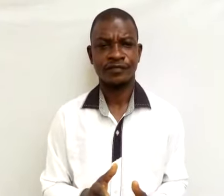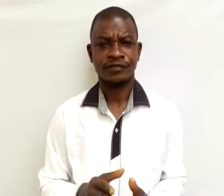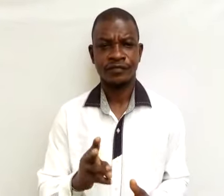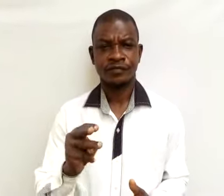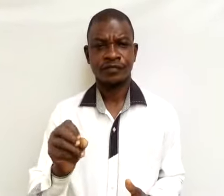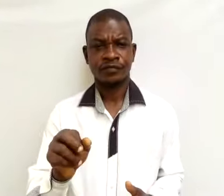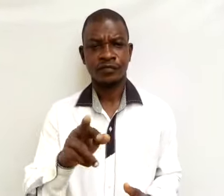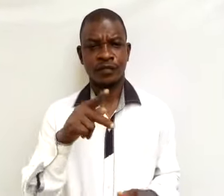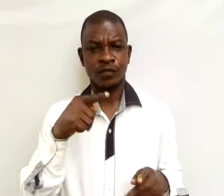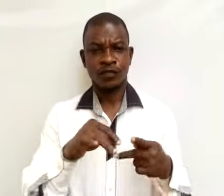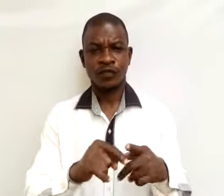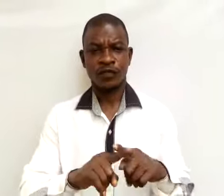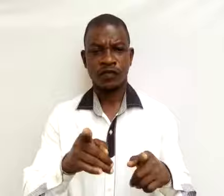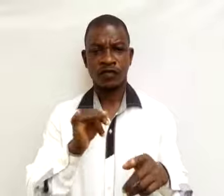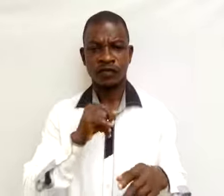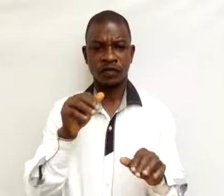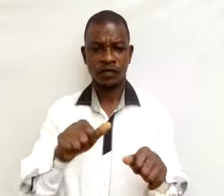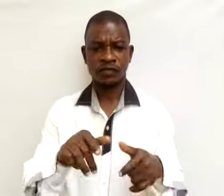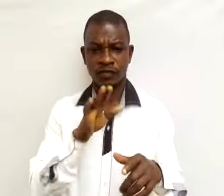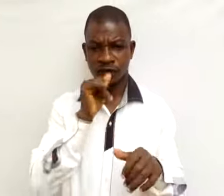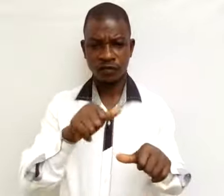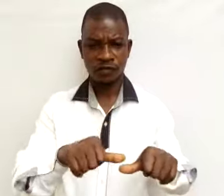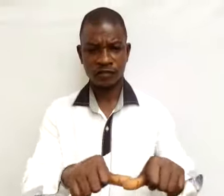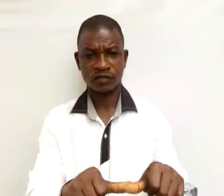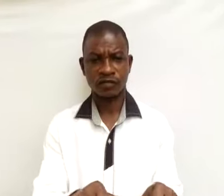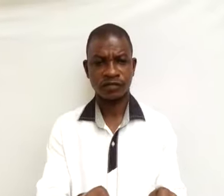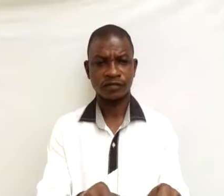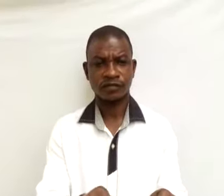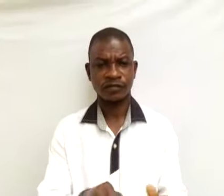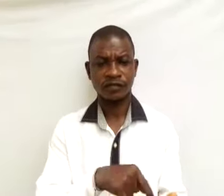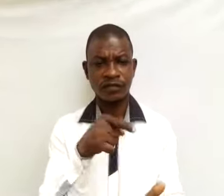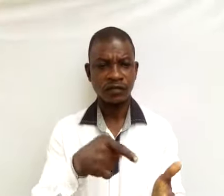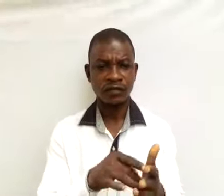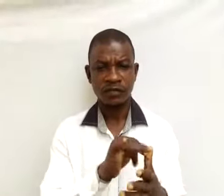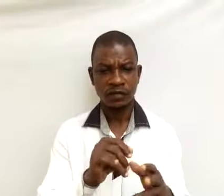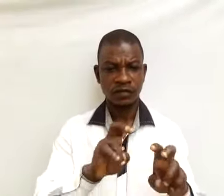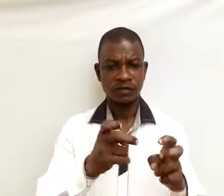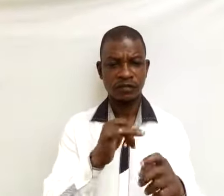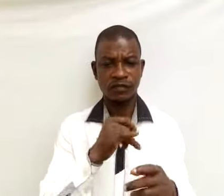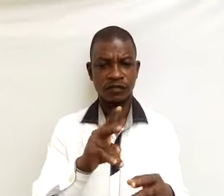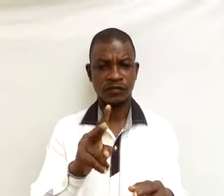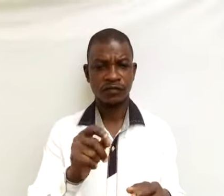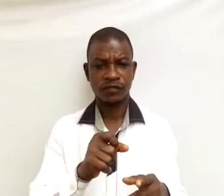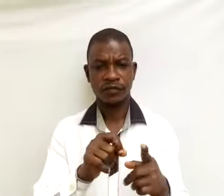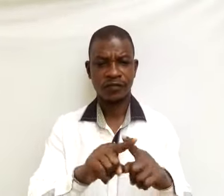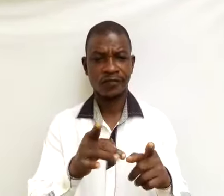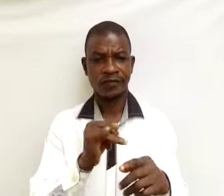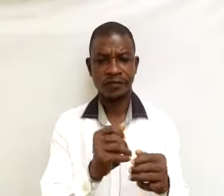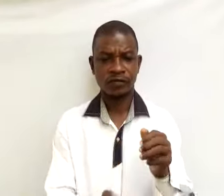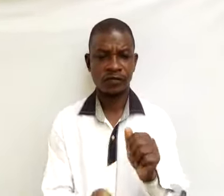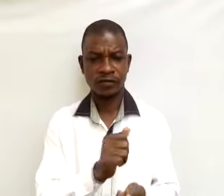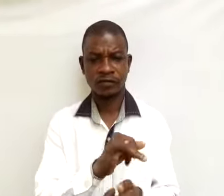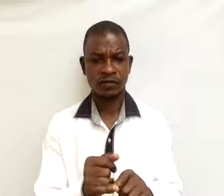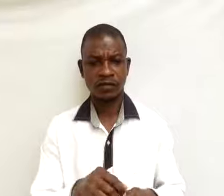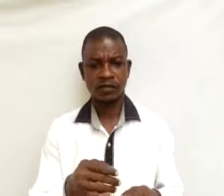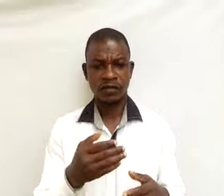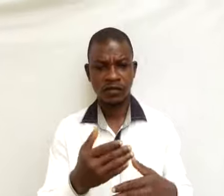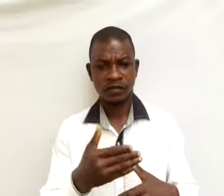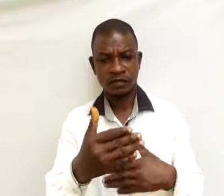Morphological variation can be continuous. This is the type of variation which change gradually from one